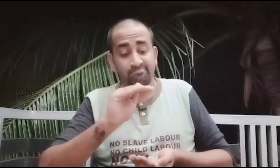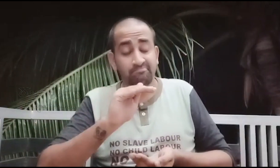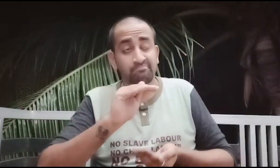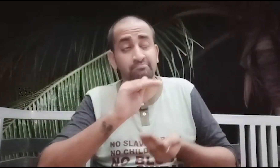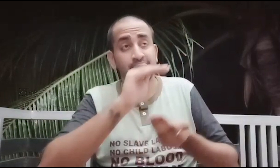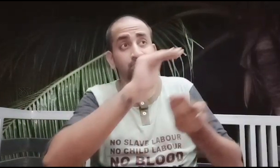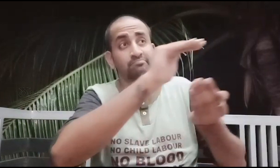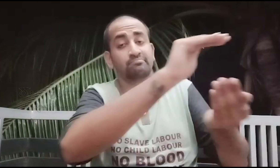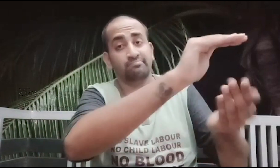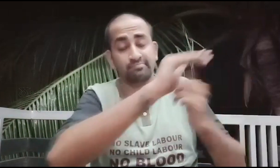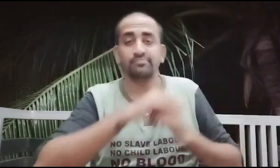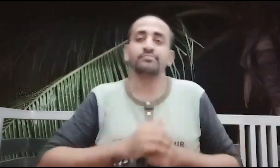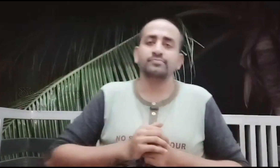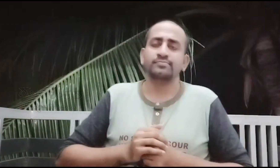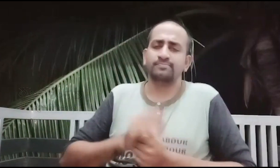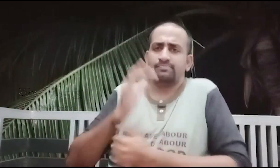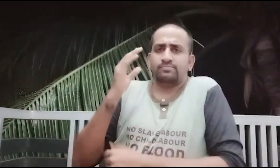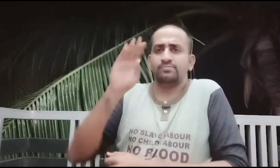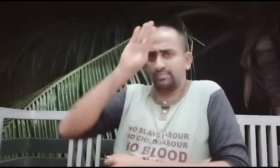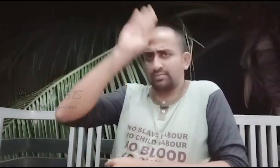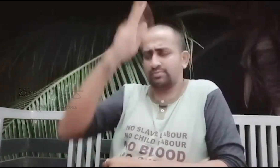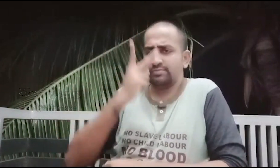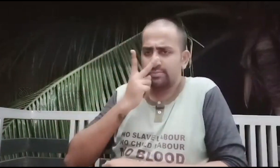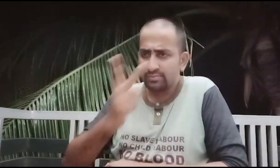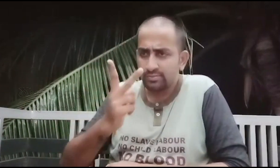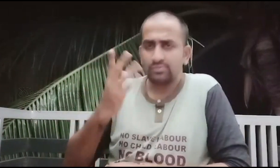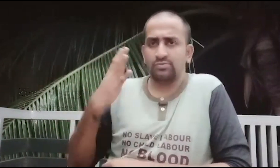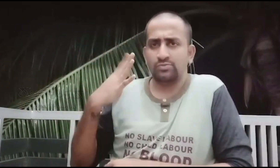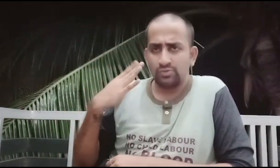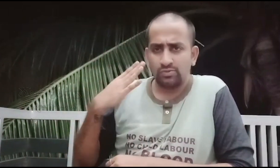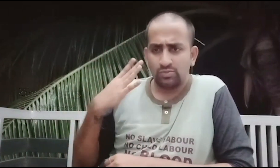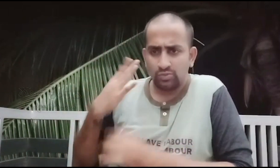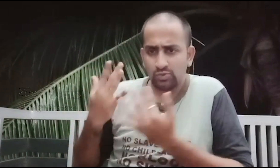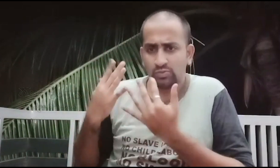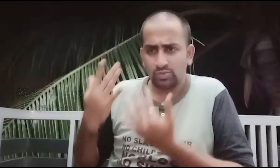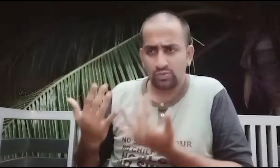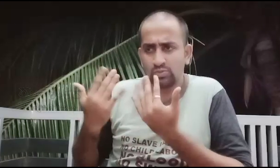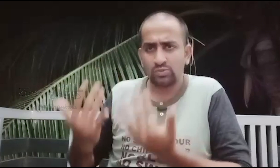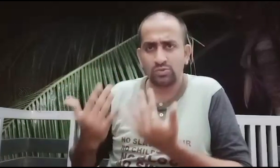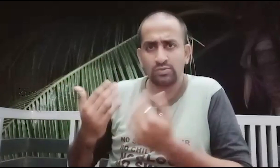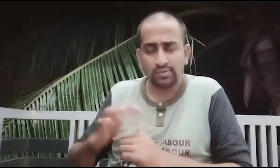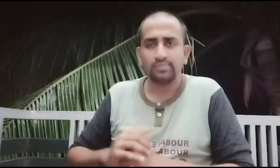eggs." And he says, "Okay, here." The judge looks at the duck. He's waiting.